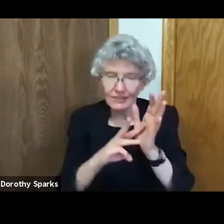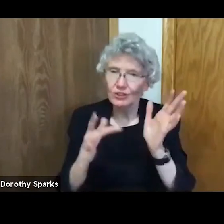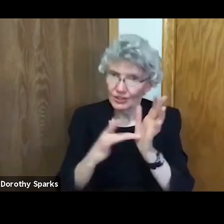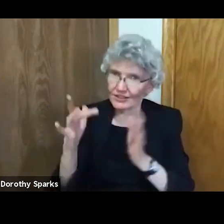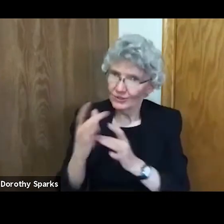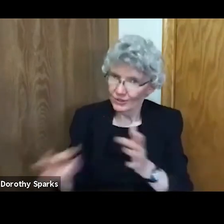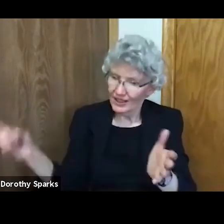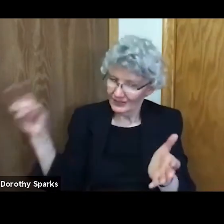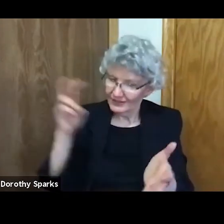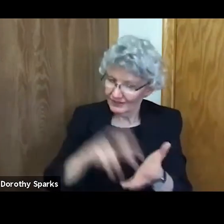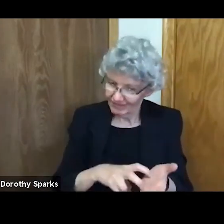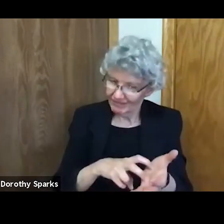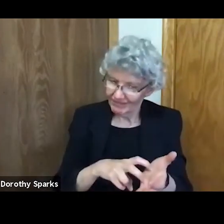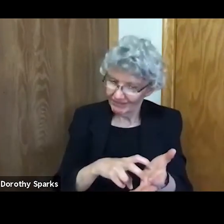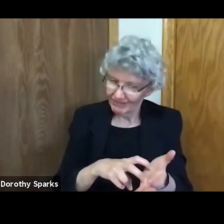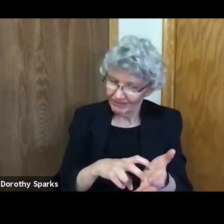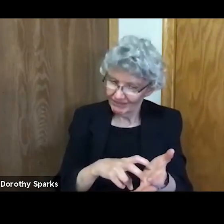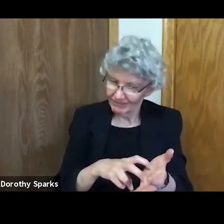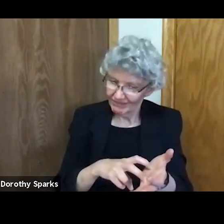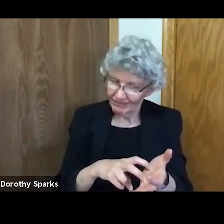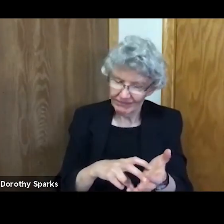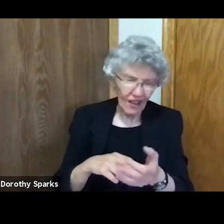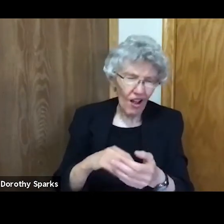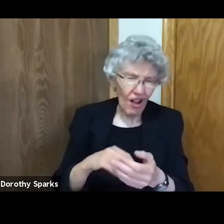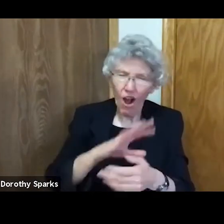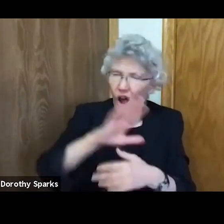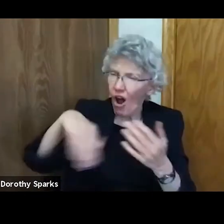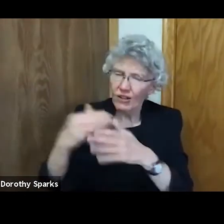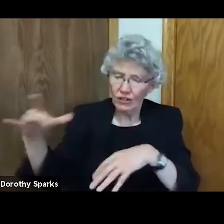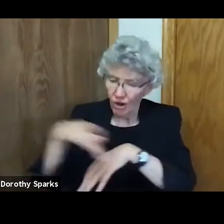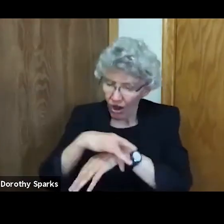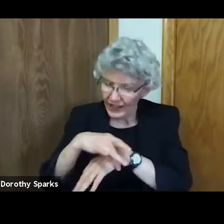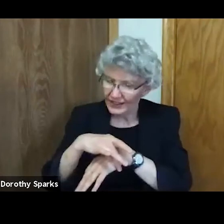with all of the witness, all who witnessed the resurrection,